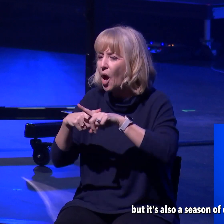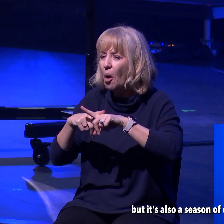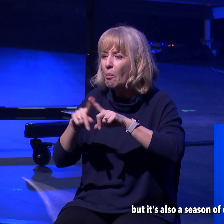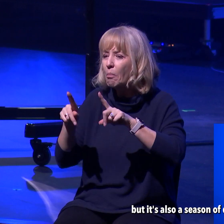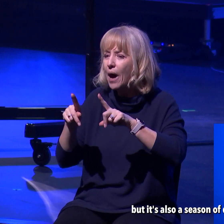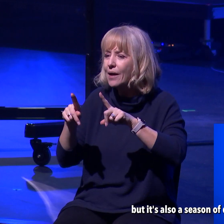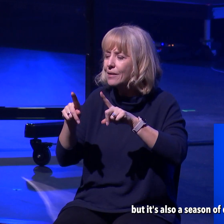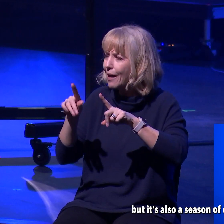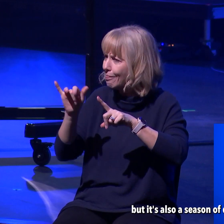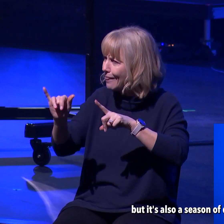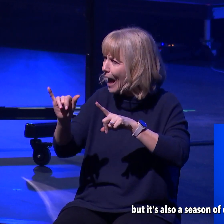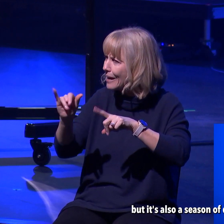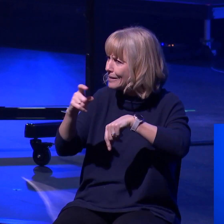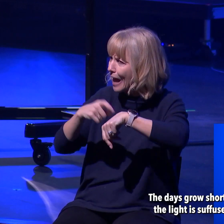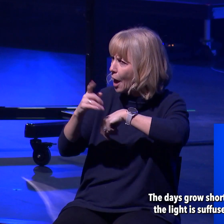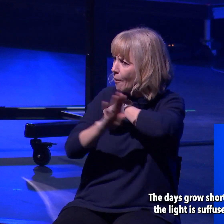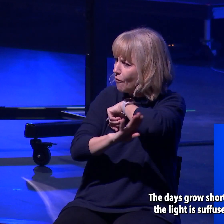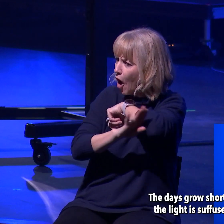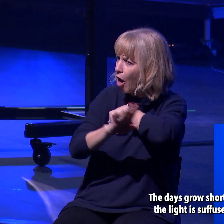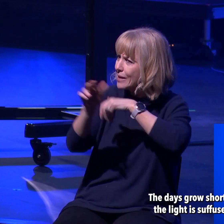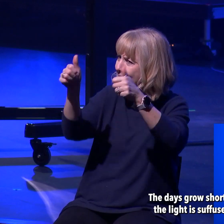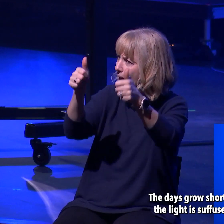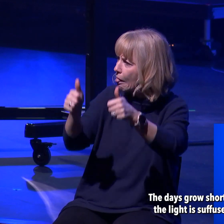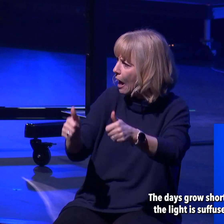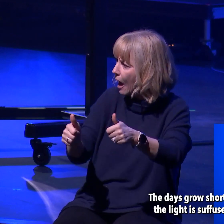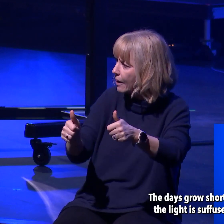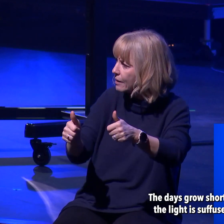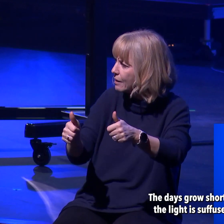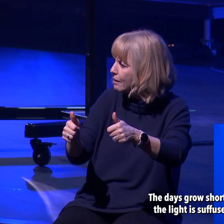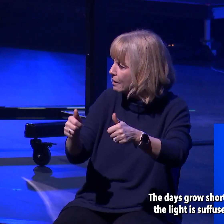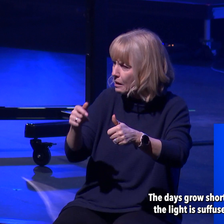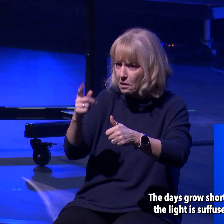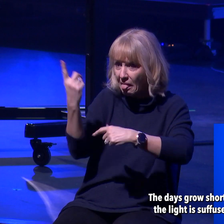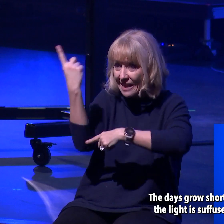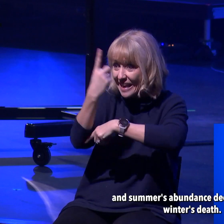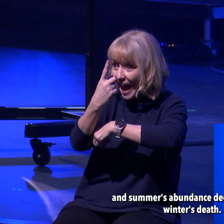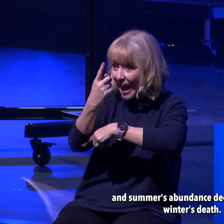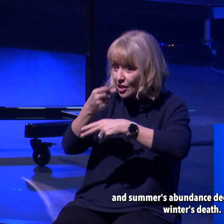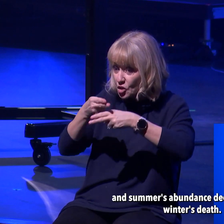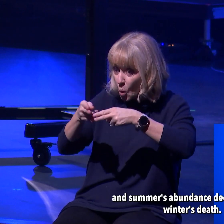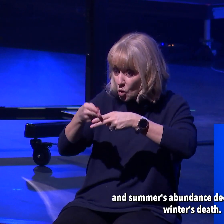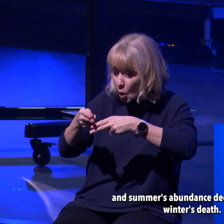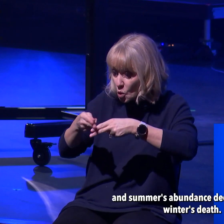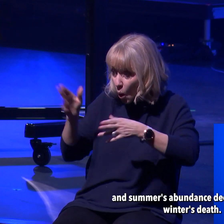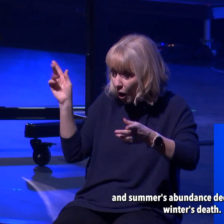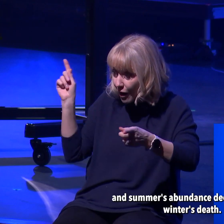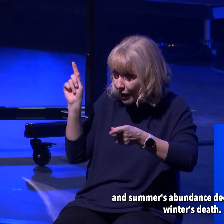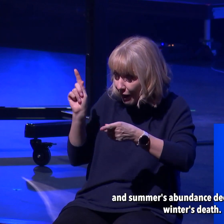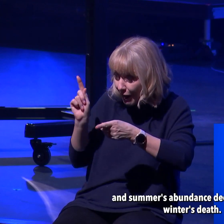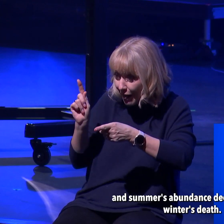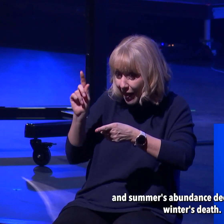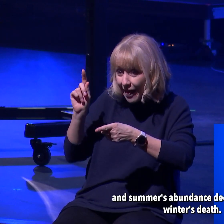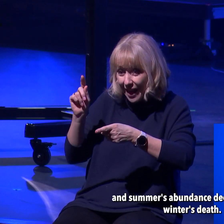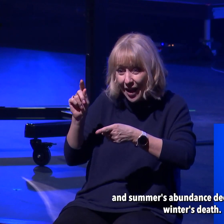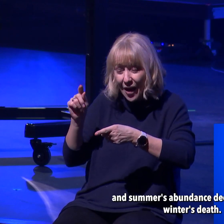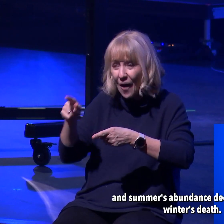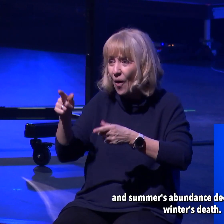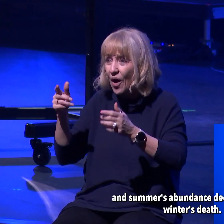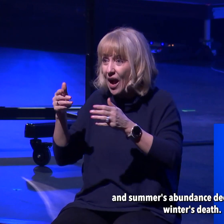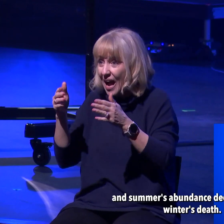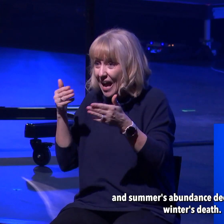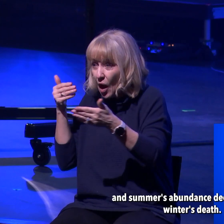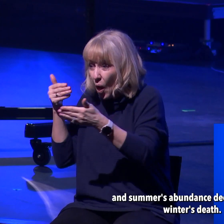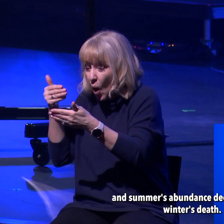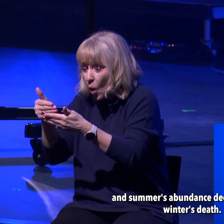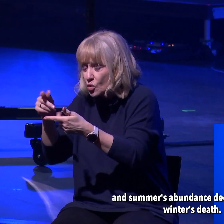season of decline. The days grow shorter, the light is suffused, and summer's abundance decays towards